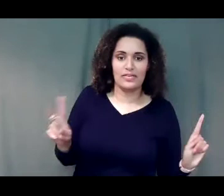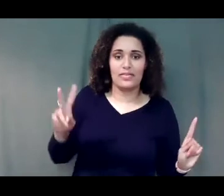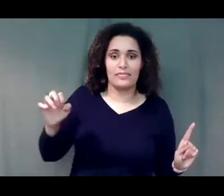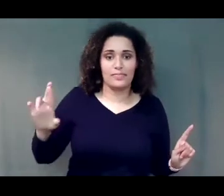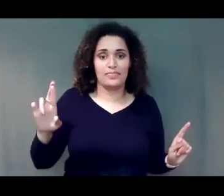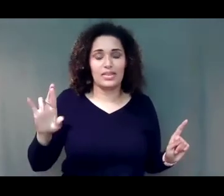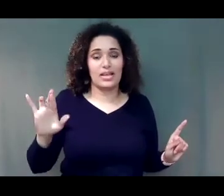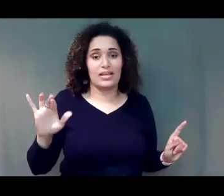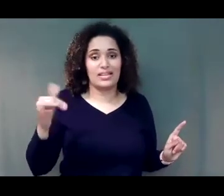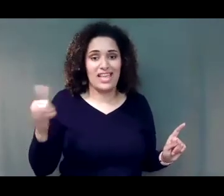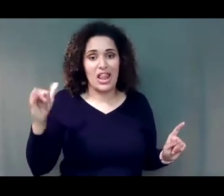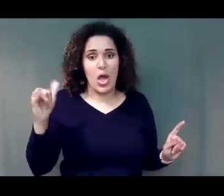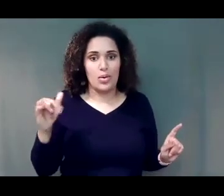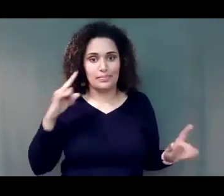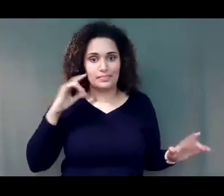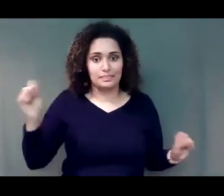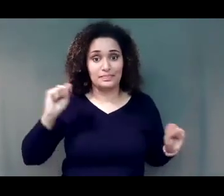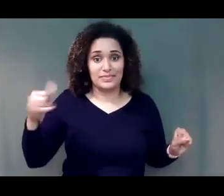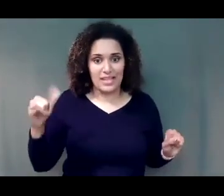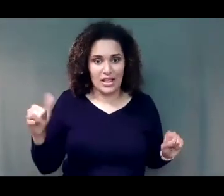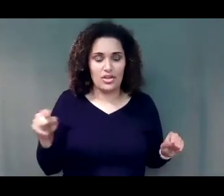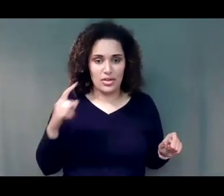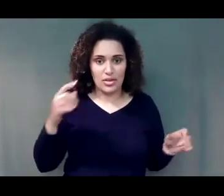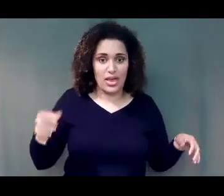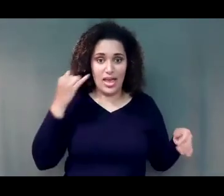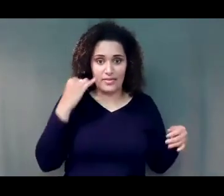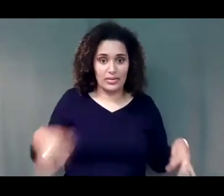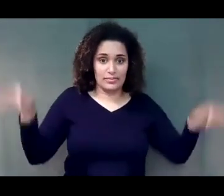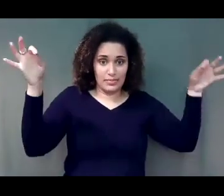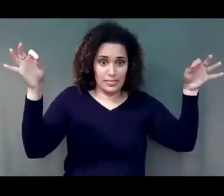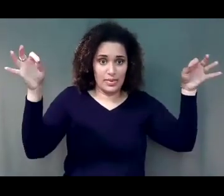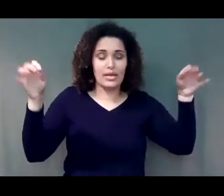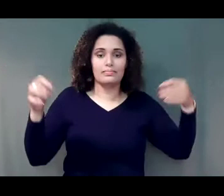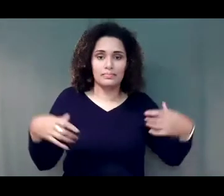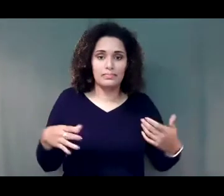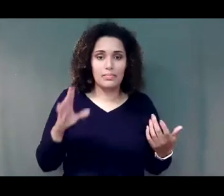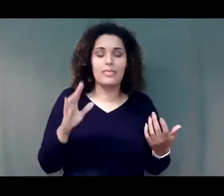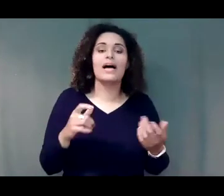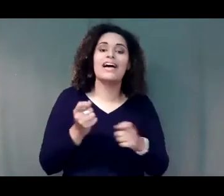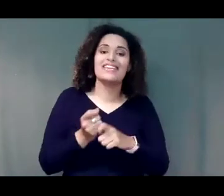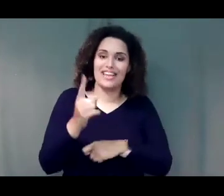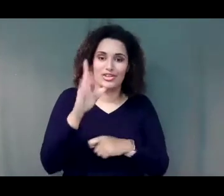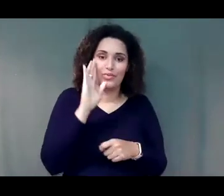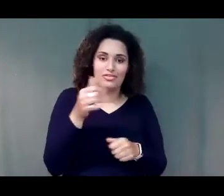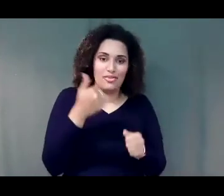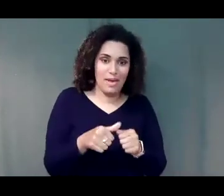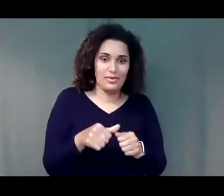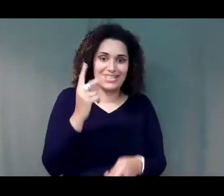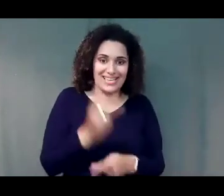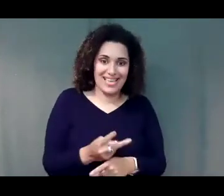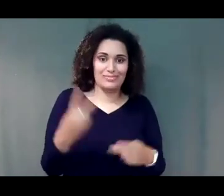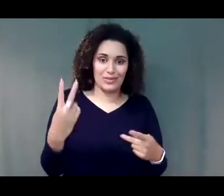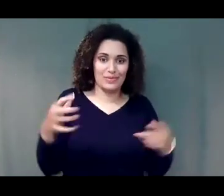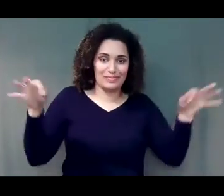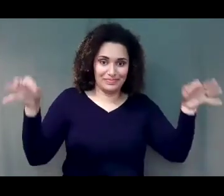bright yellow. I mean, bright, but like you can kind of, if you hold the two clusters up next year, we'll remember to hold you two clusters. Yeah, we should.